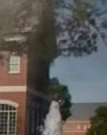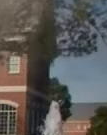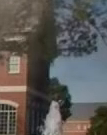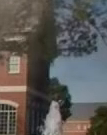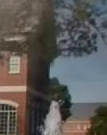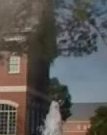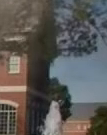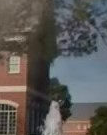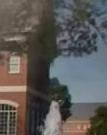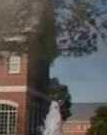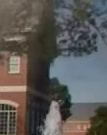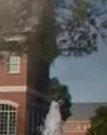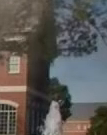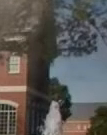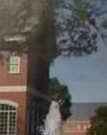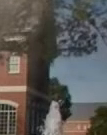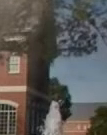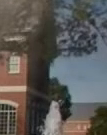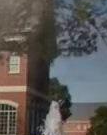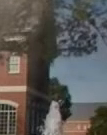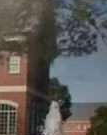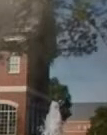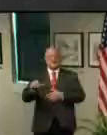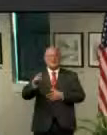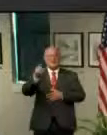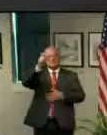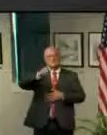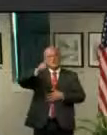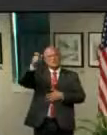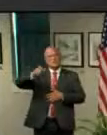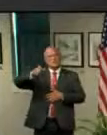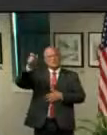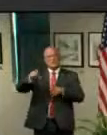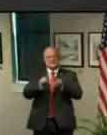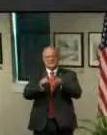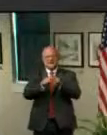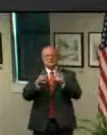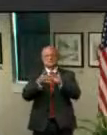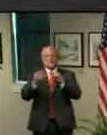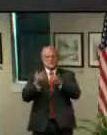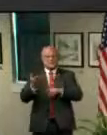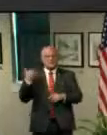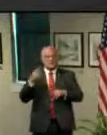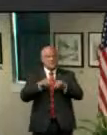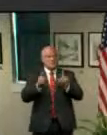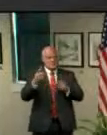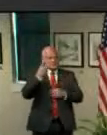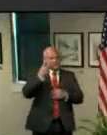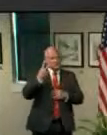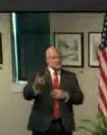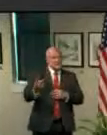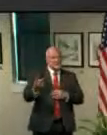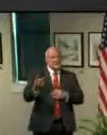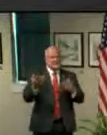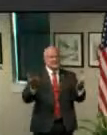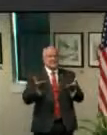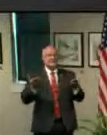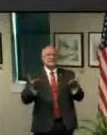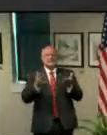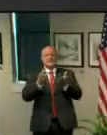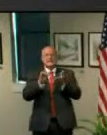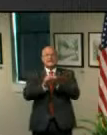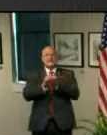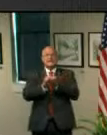a percentage way, just by bars. So it's really the same thing we covered before, but you can see here